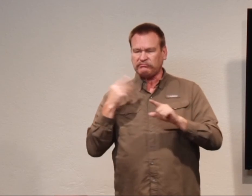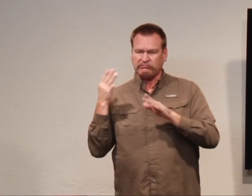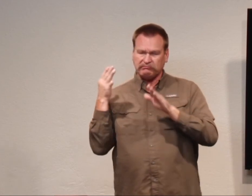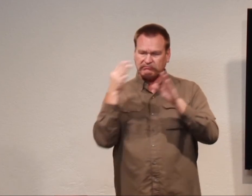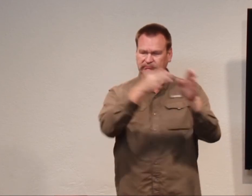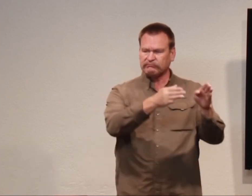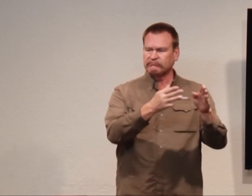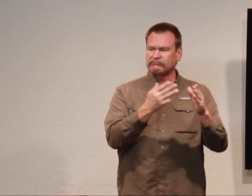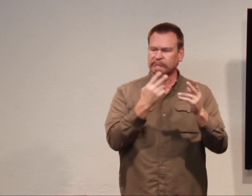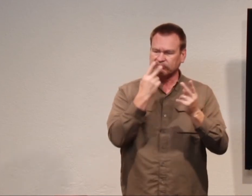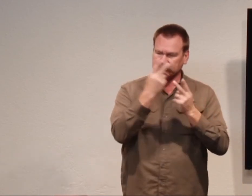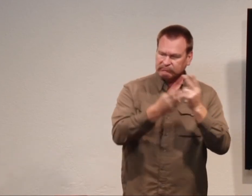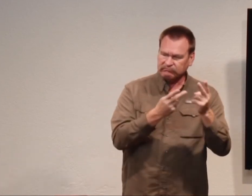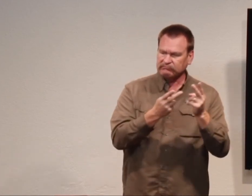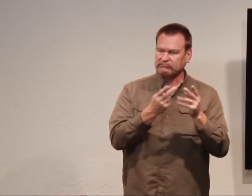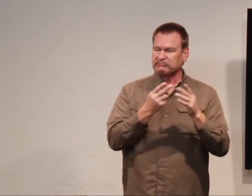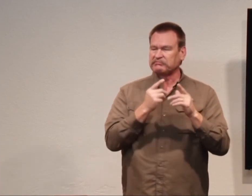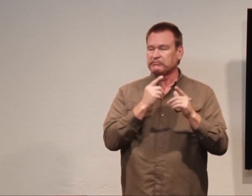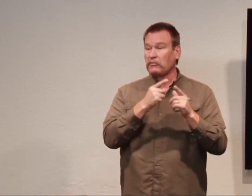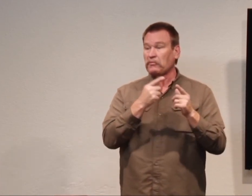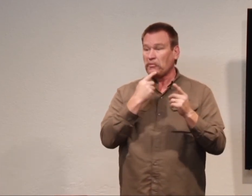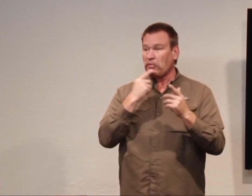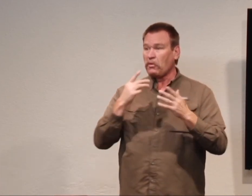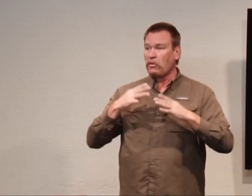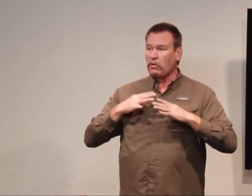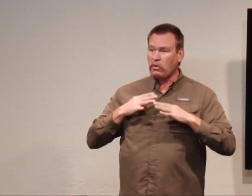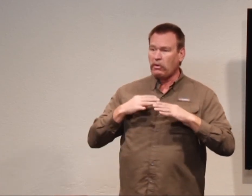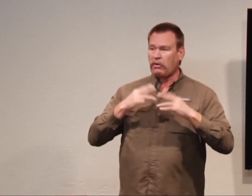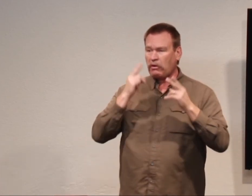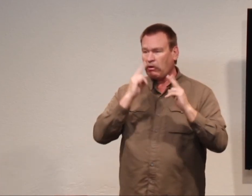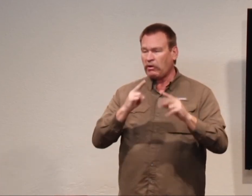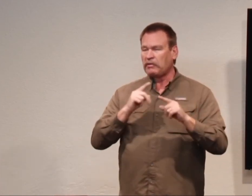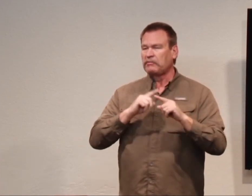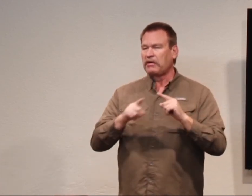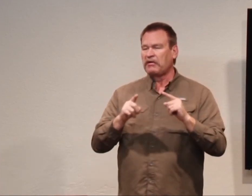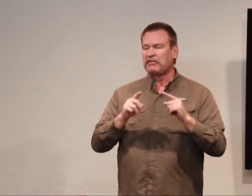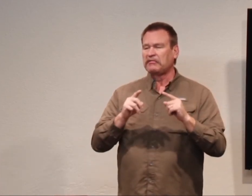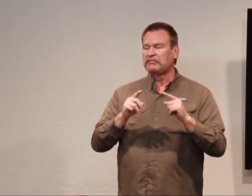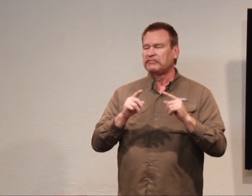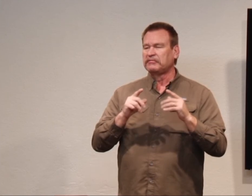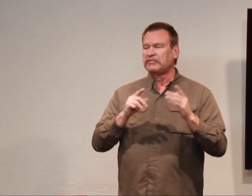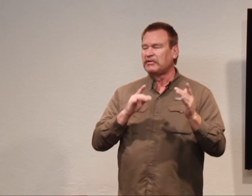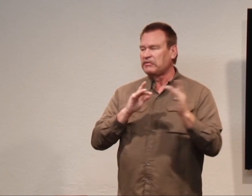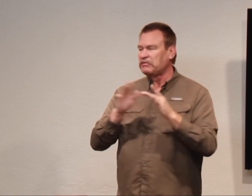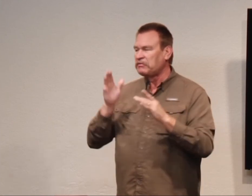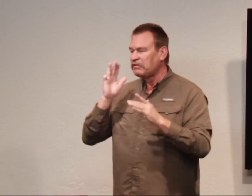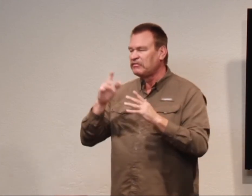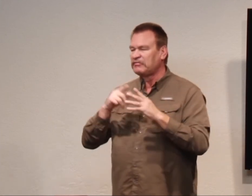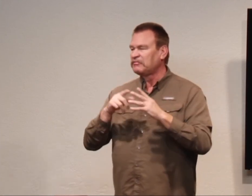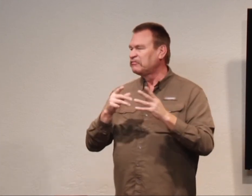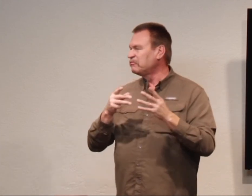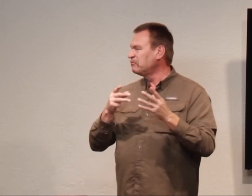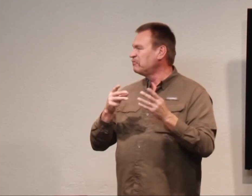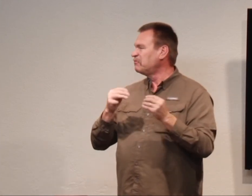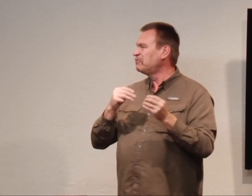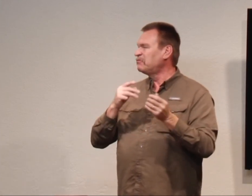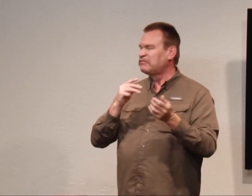him, and we went over and we visited, and he was so happy to see us.